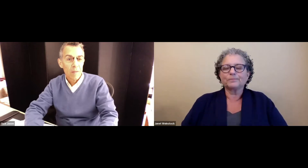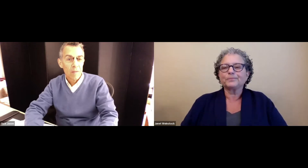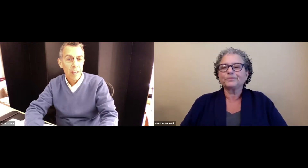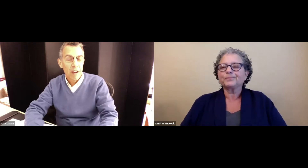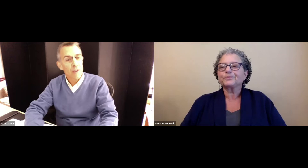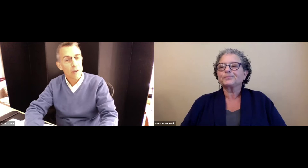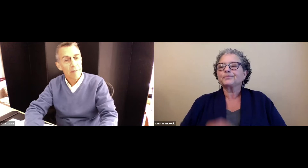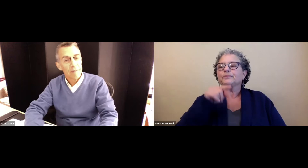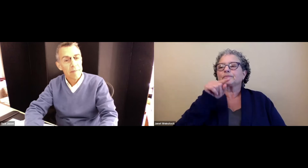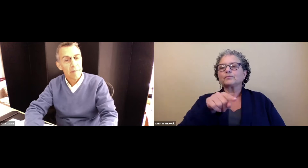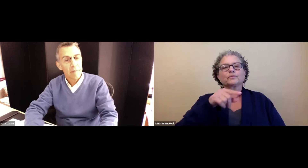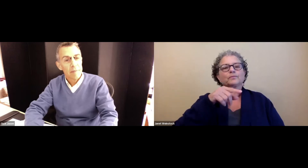Vienna, Austria.